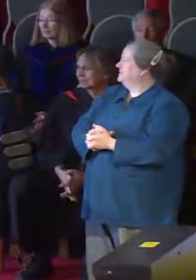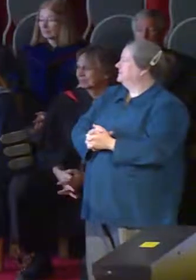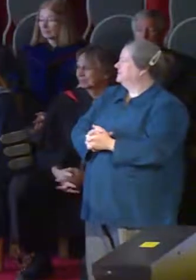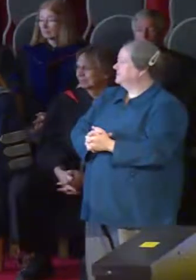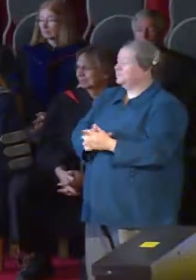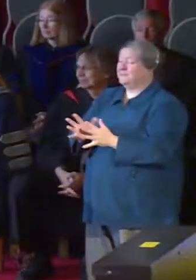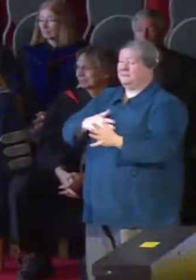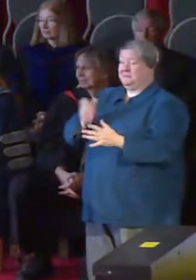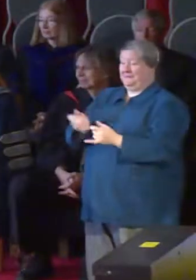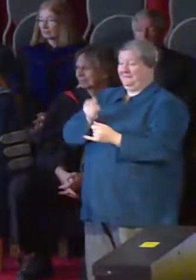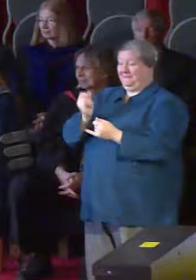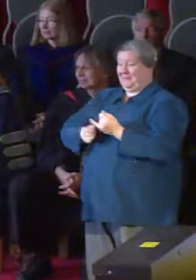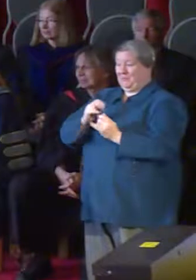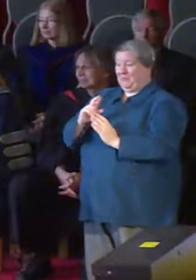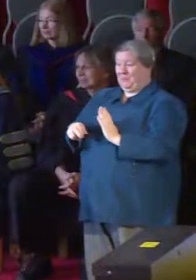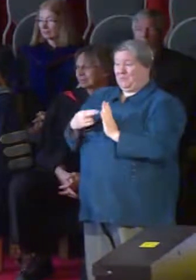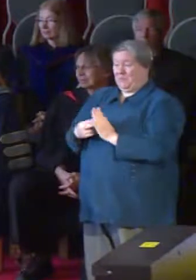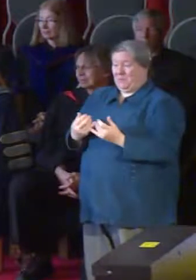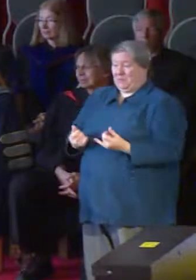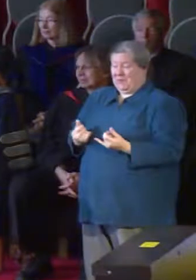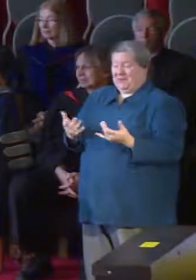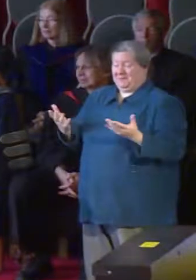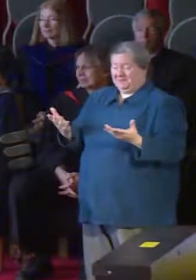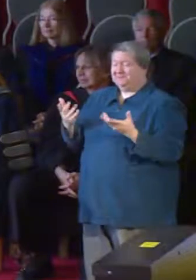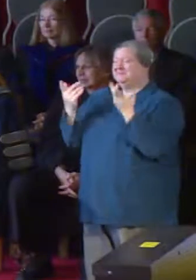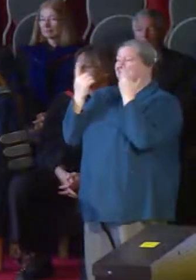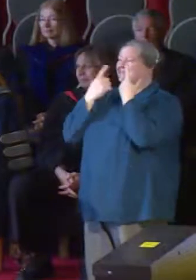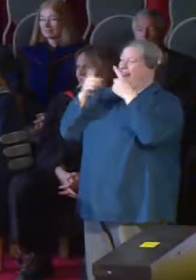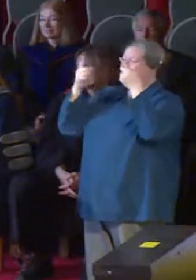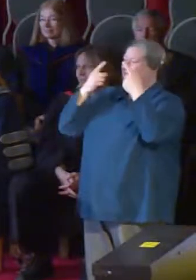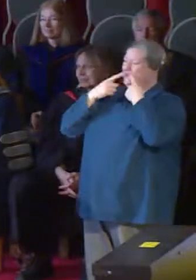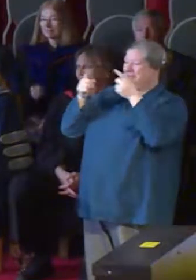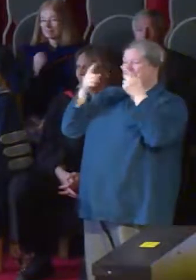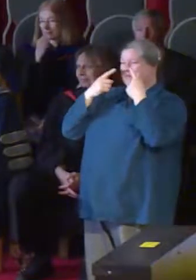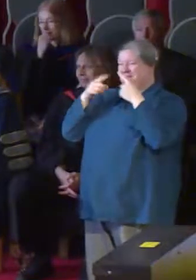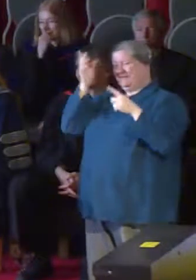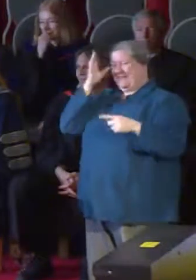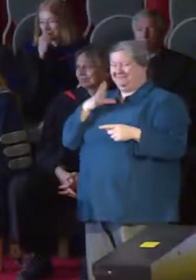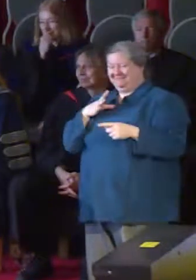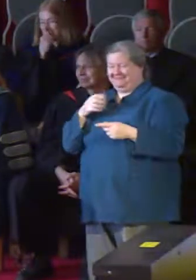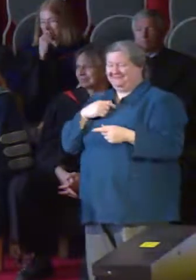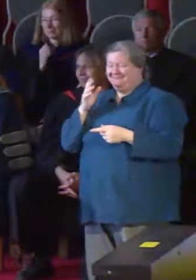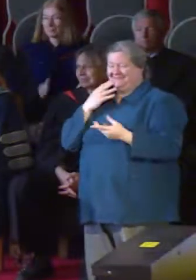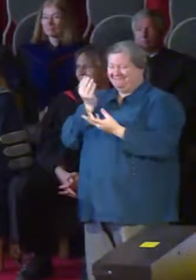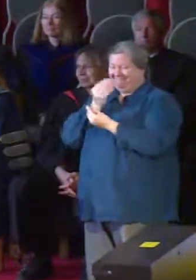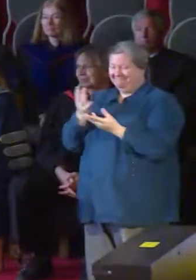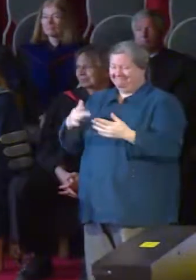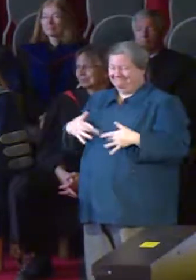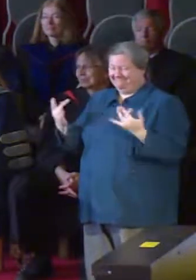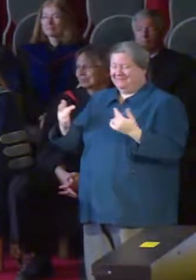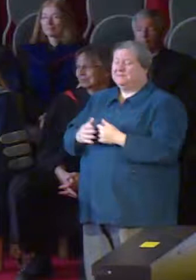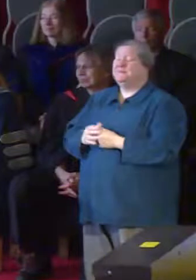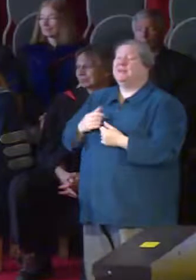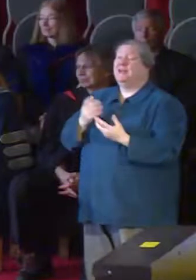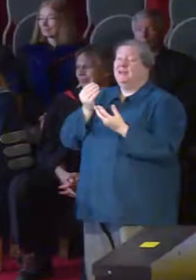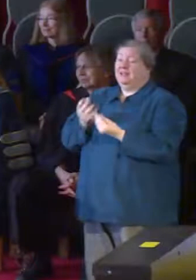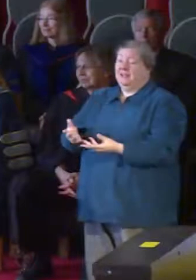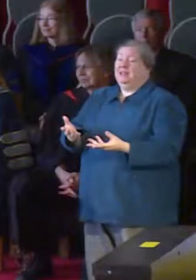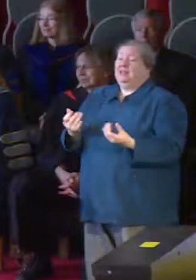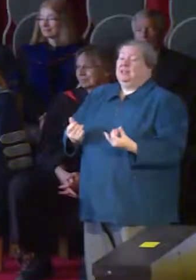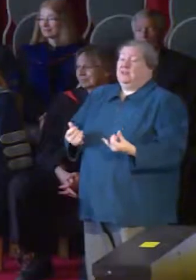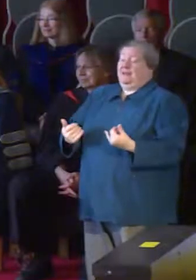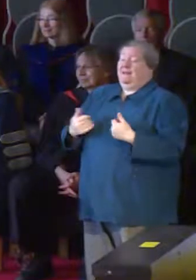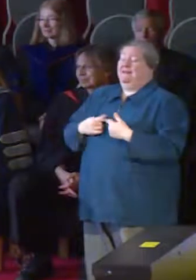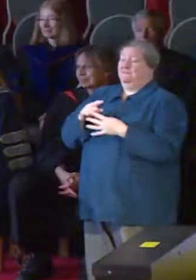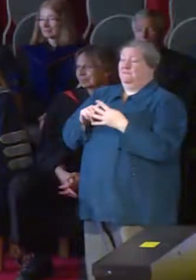And my final role here today is to be the announcement guy. I just wanted to let you know that we are hosting